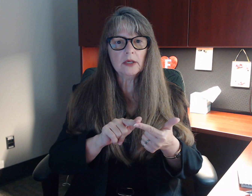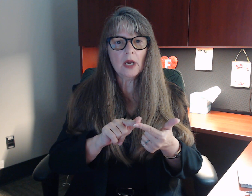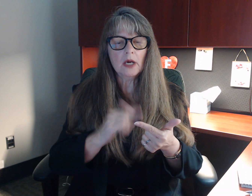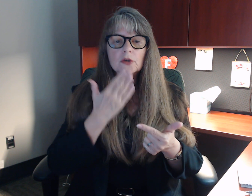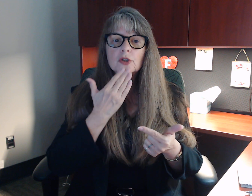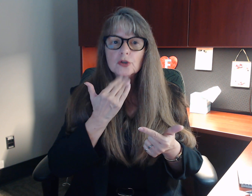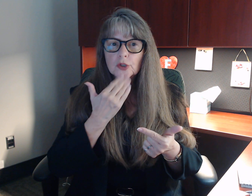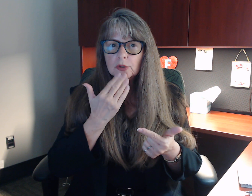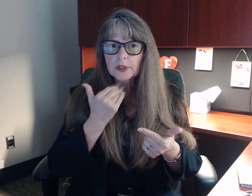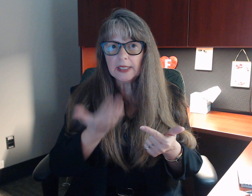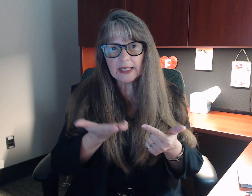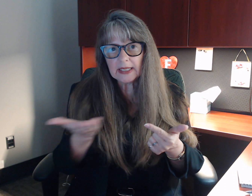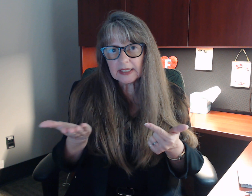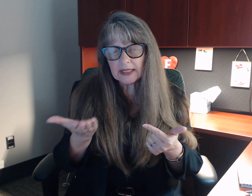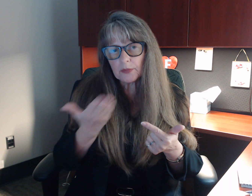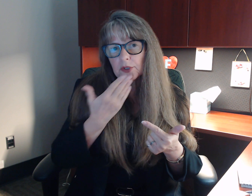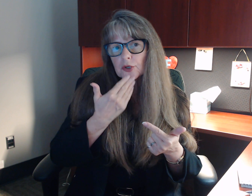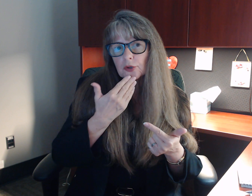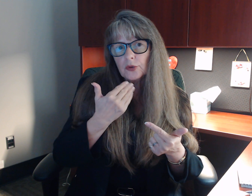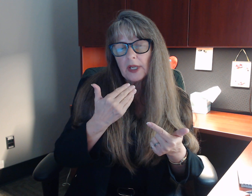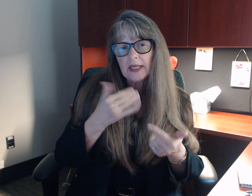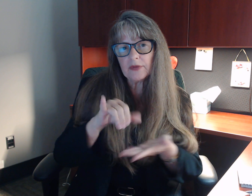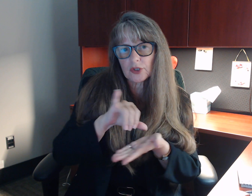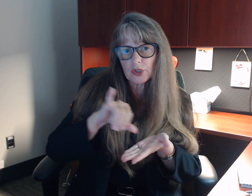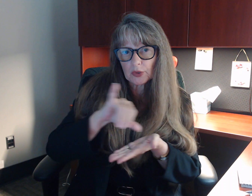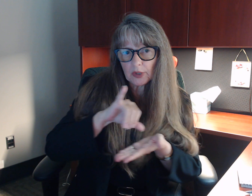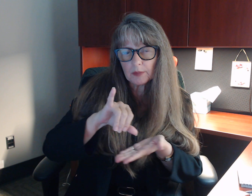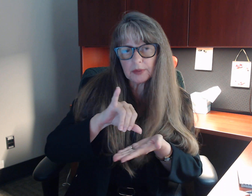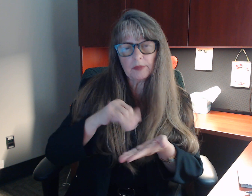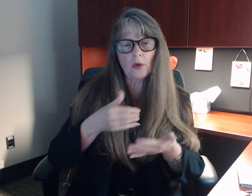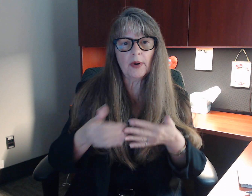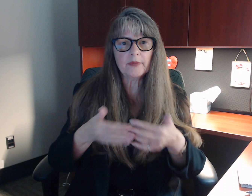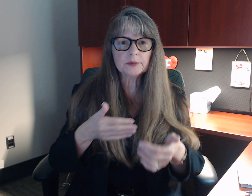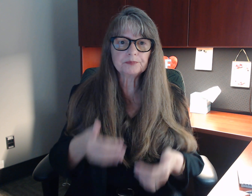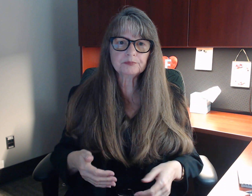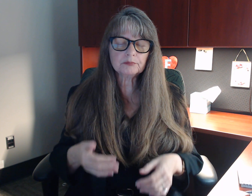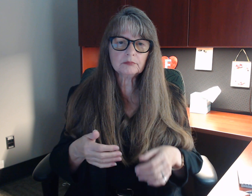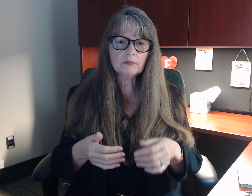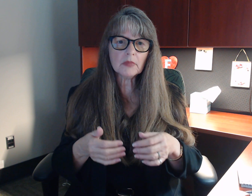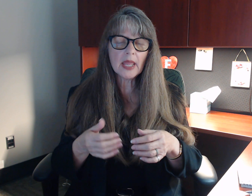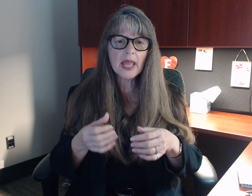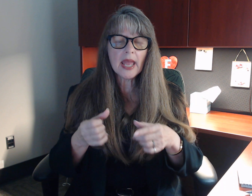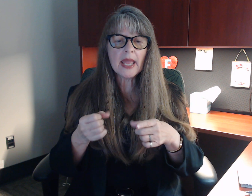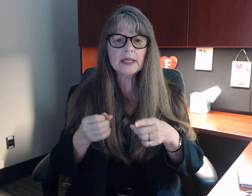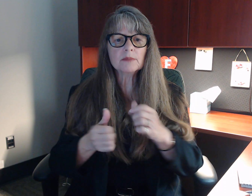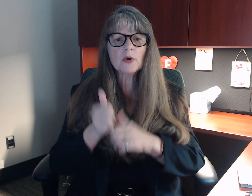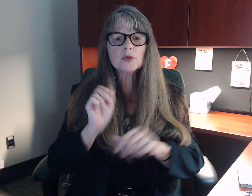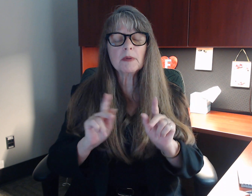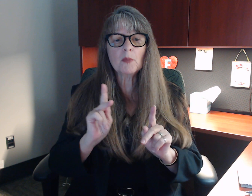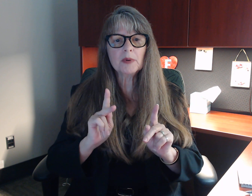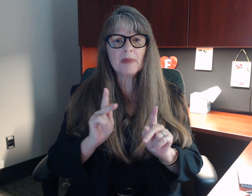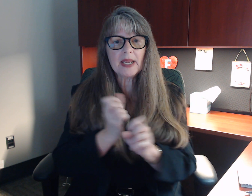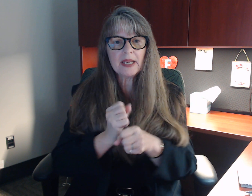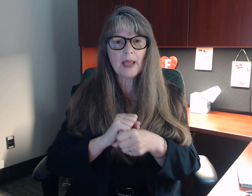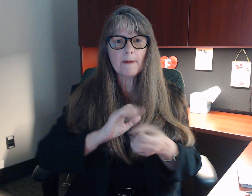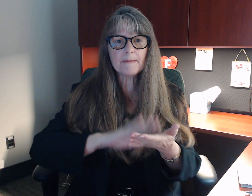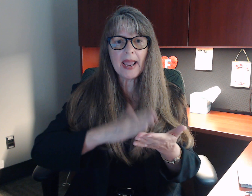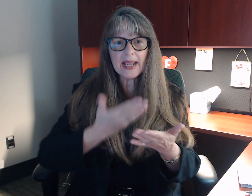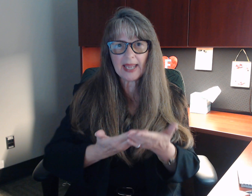and sugar, and anything that was sugar, like even syrup or whatever. And most people would make